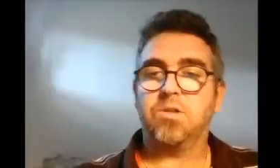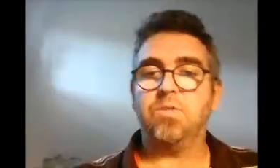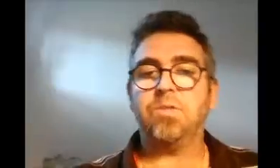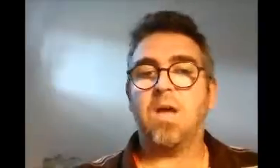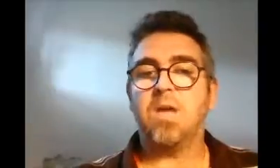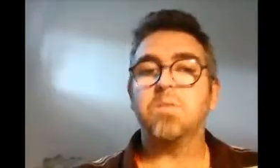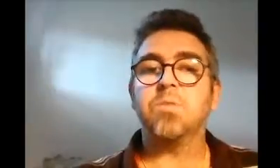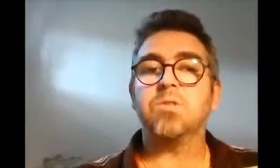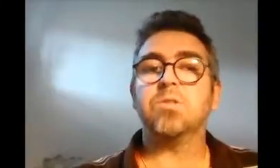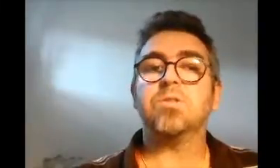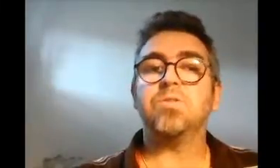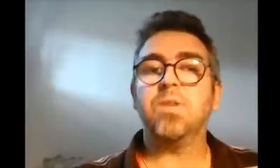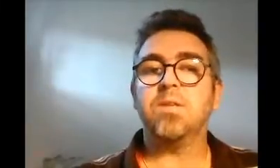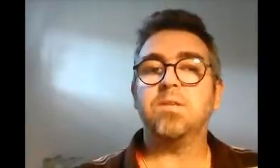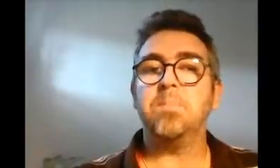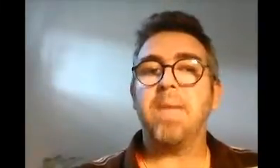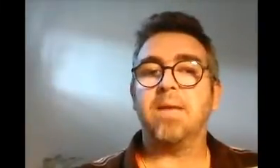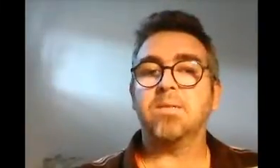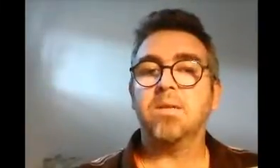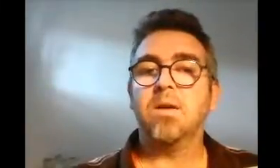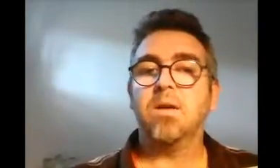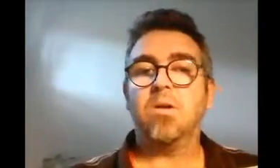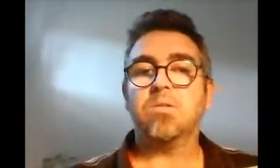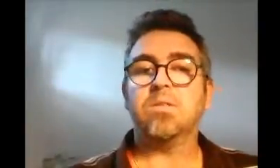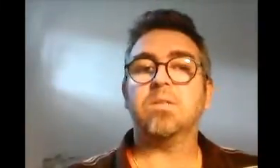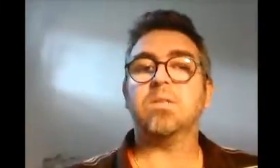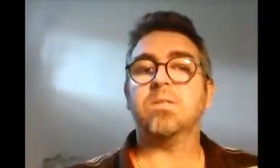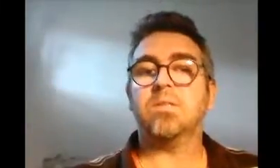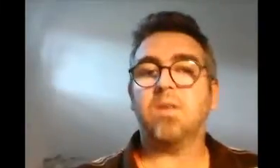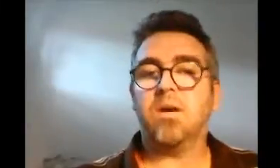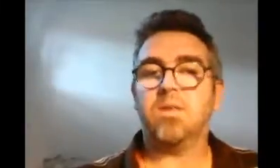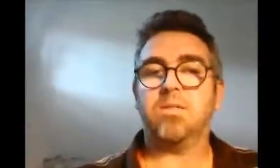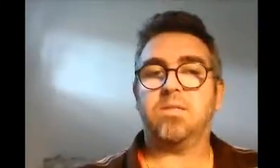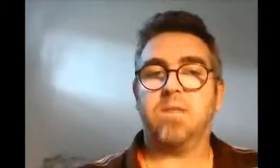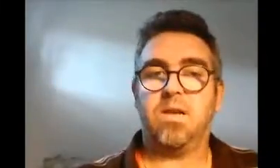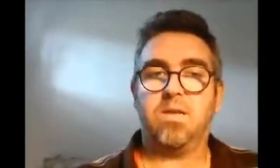of time, which strictly depends on the star size.